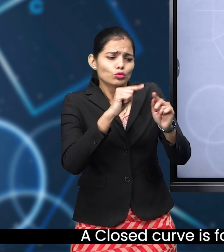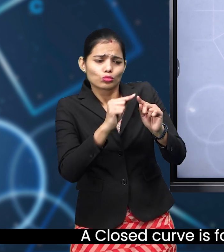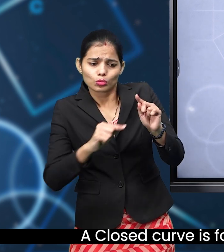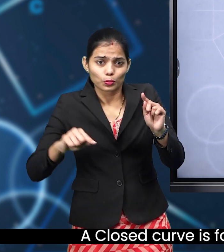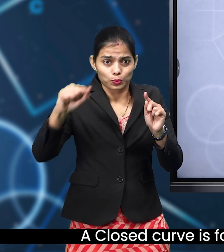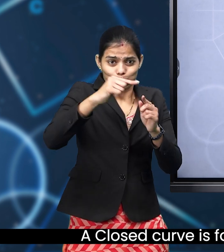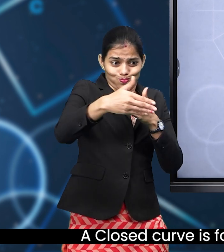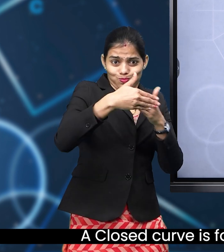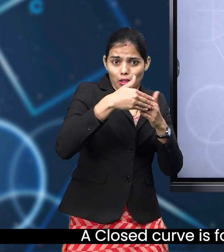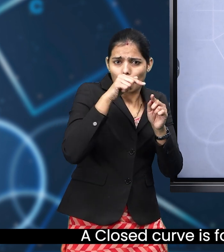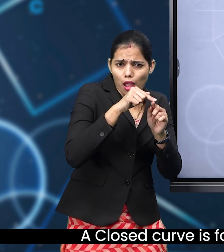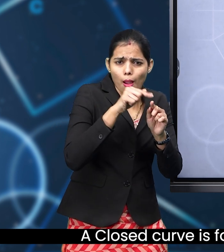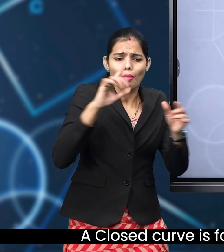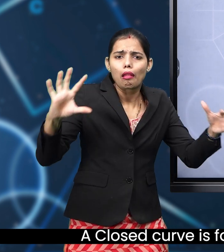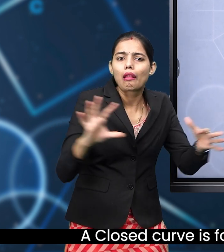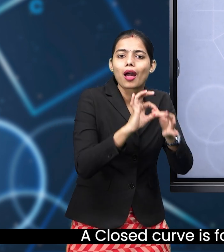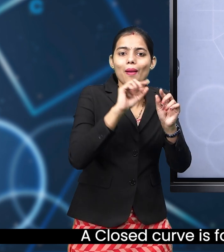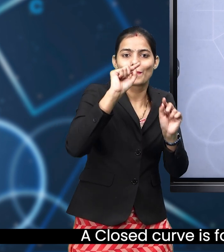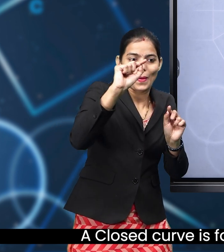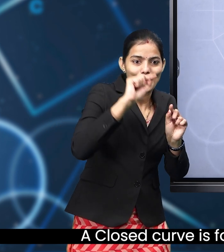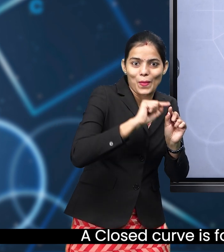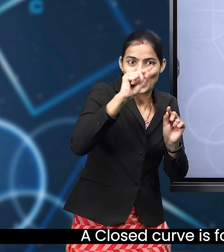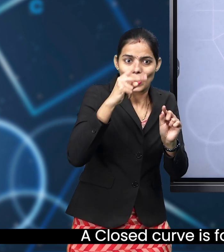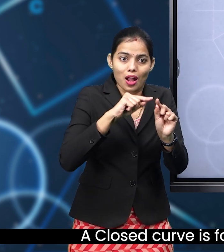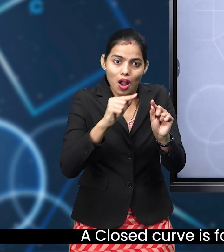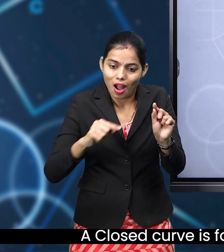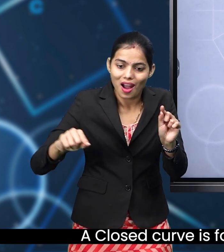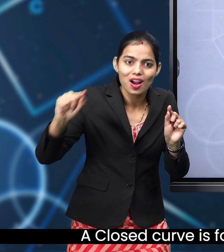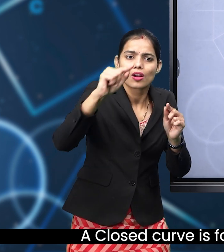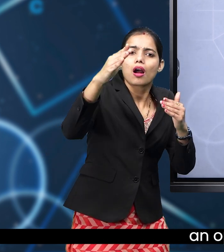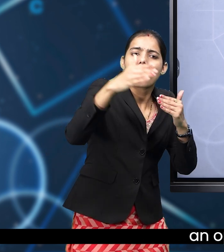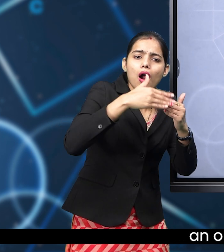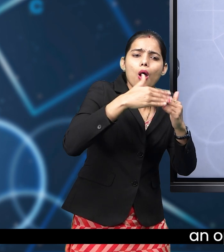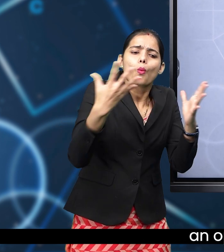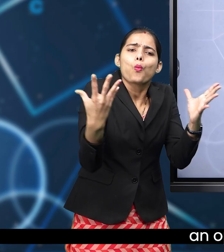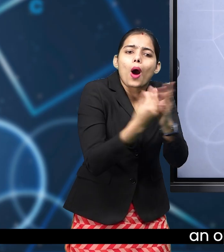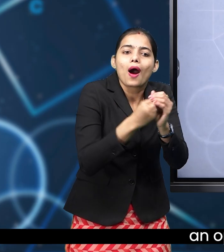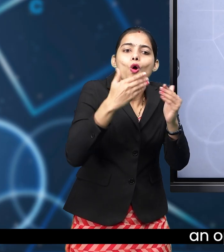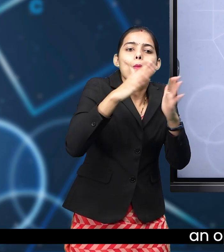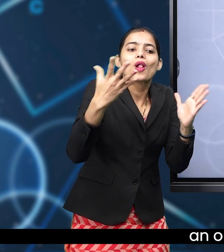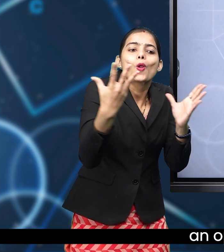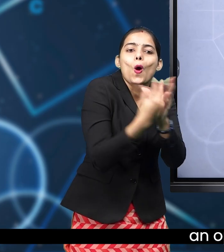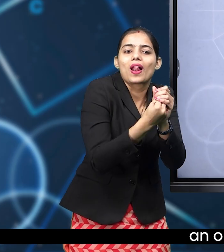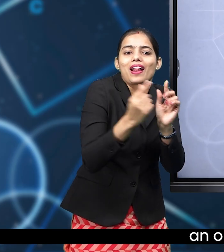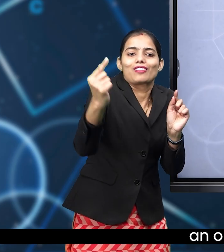A closed curve is formed by joining the endpoints of an open curve together.